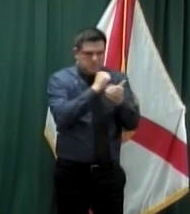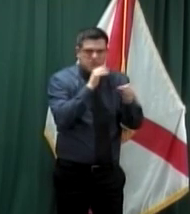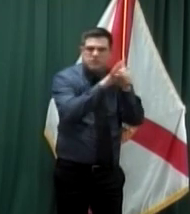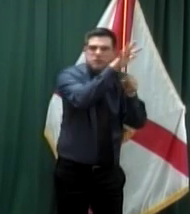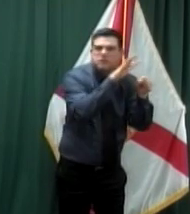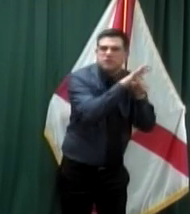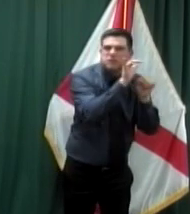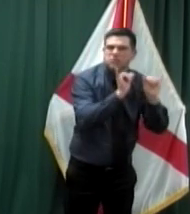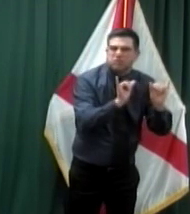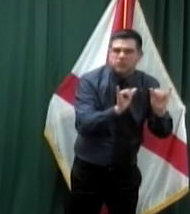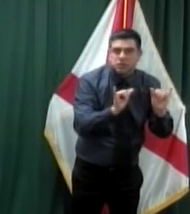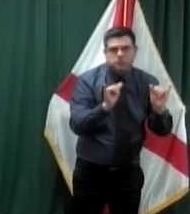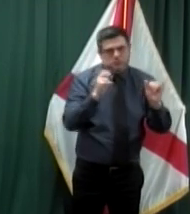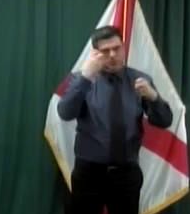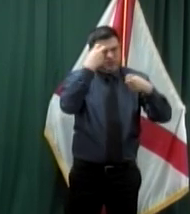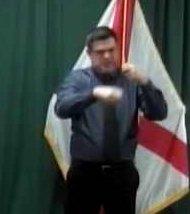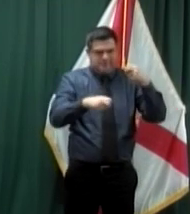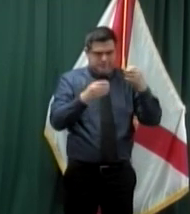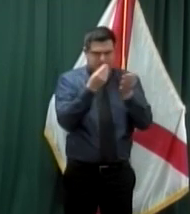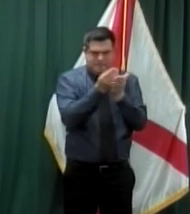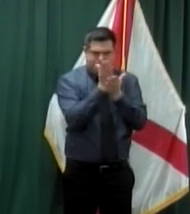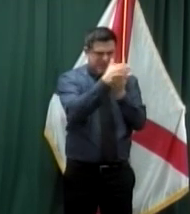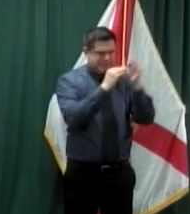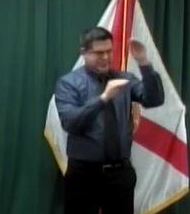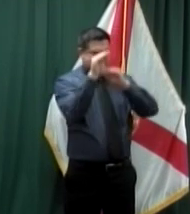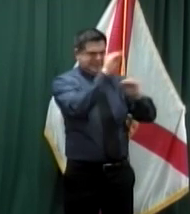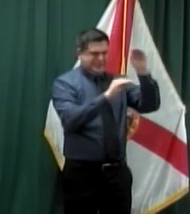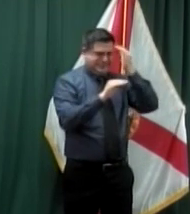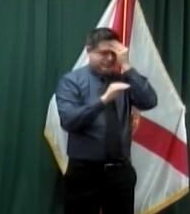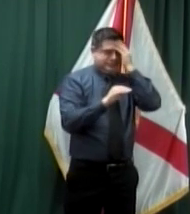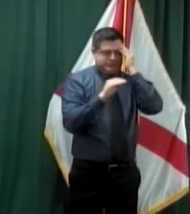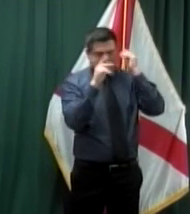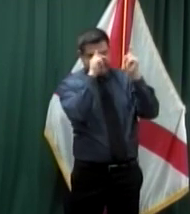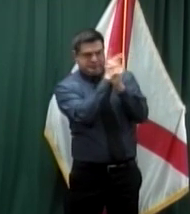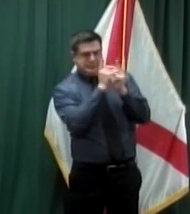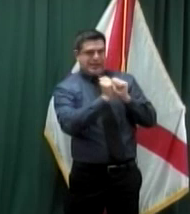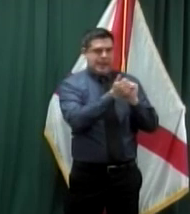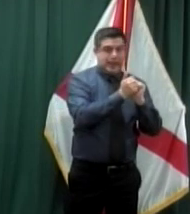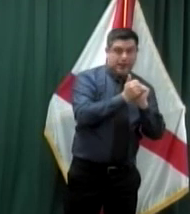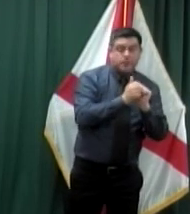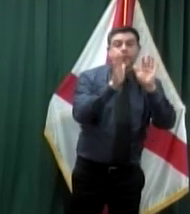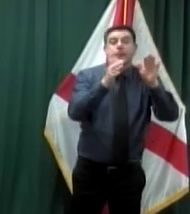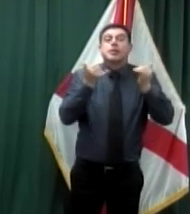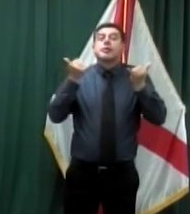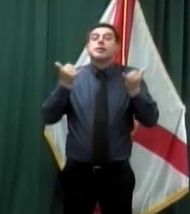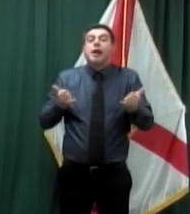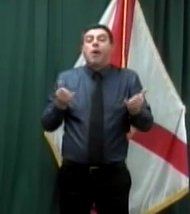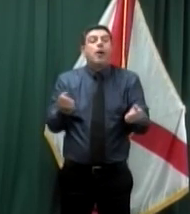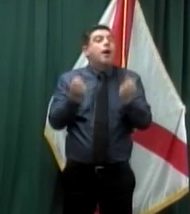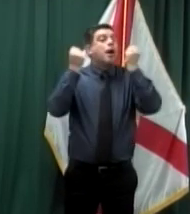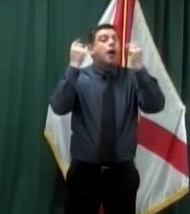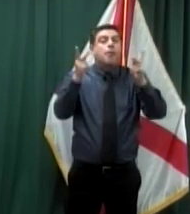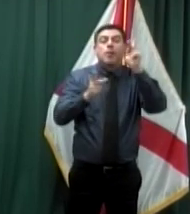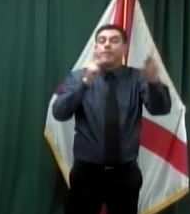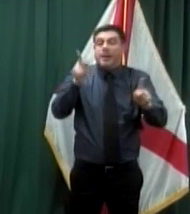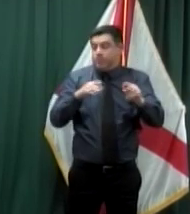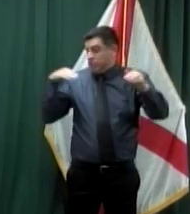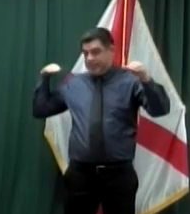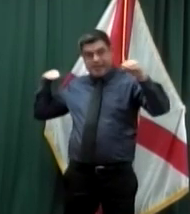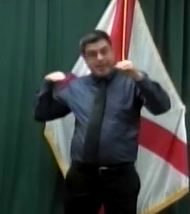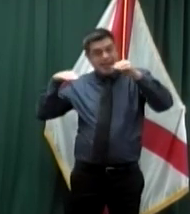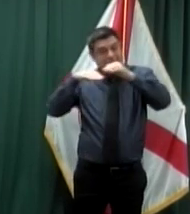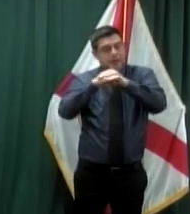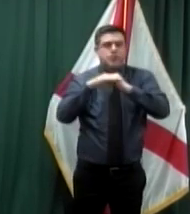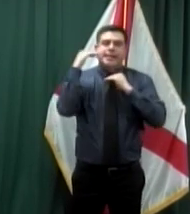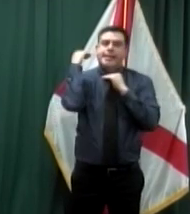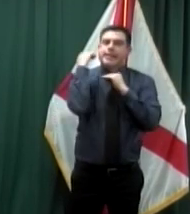what makes matters even worse. They were only allowed at 25%, now 50%. They have to